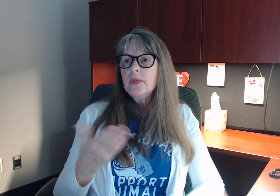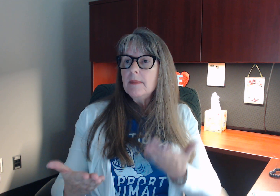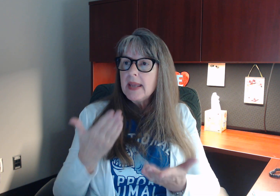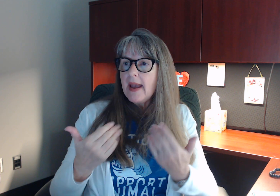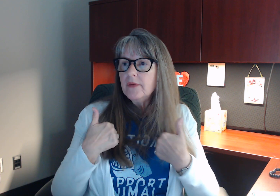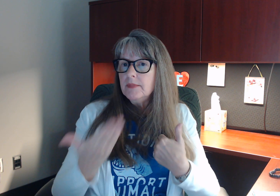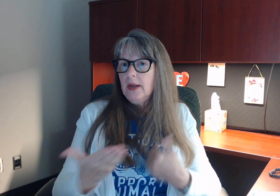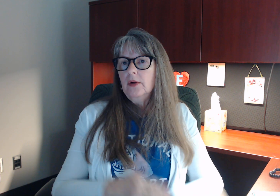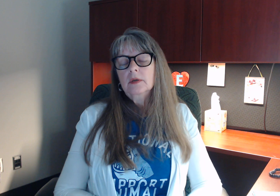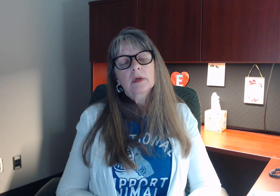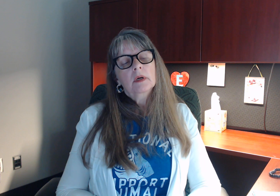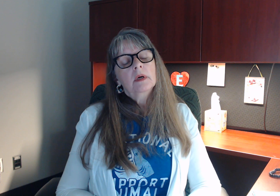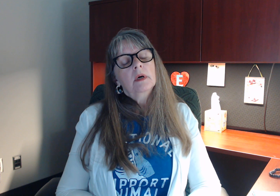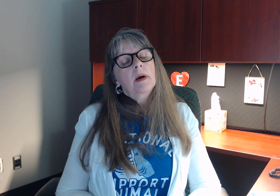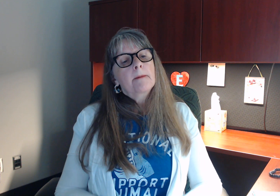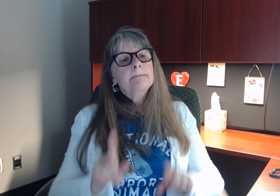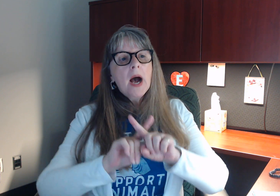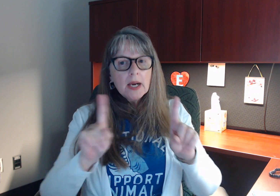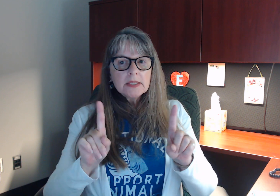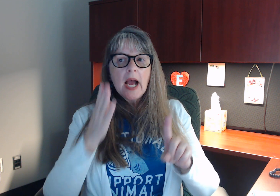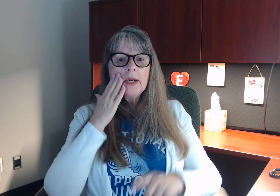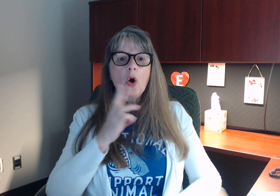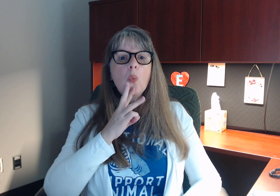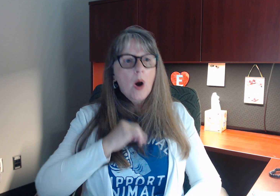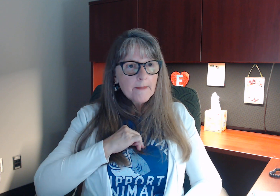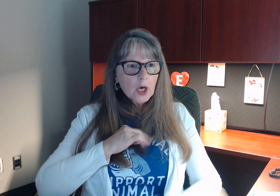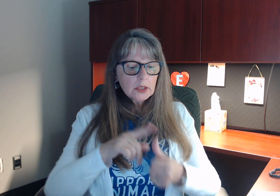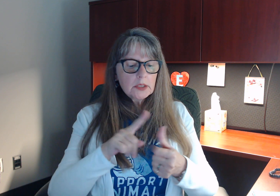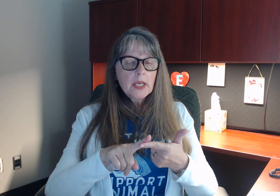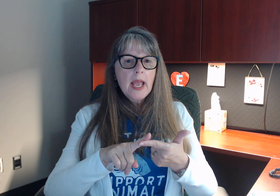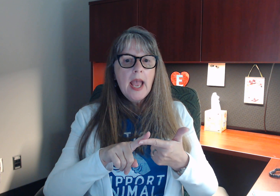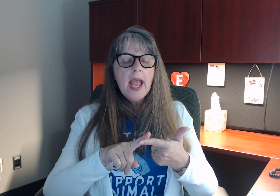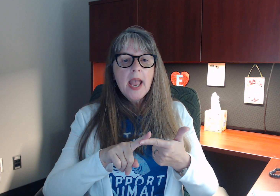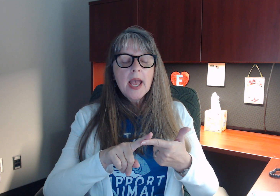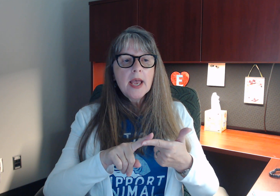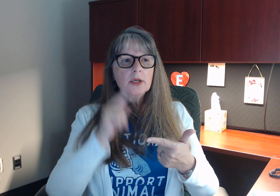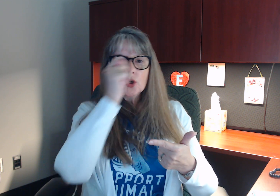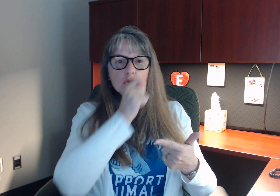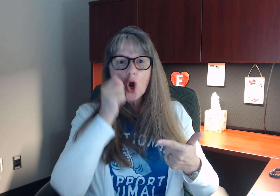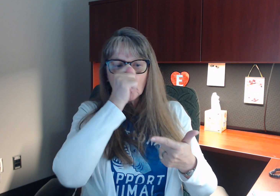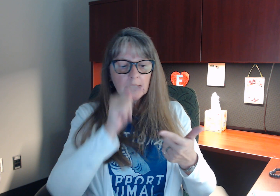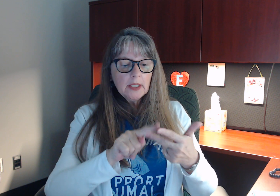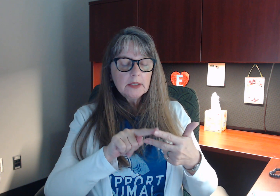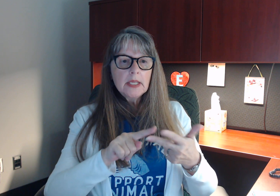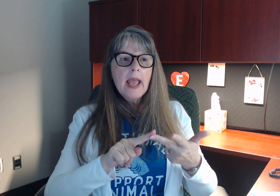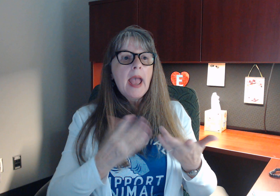may have them there. But I know Walmart and Target and